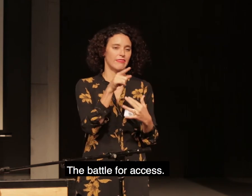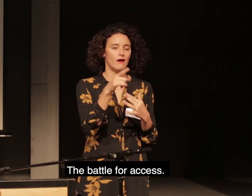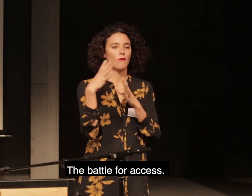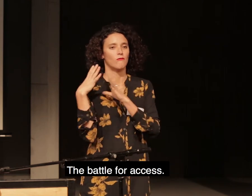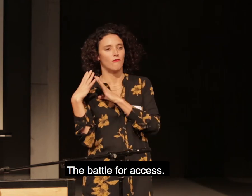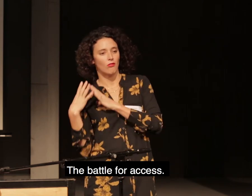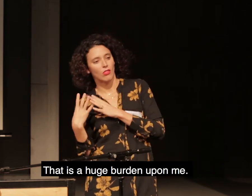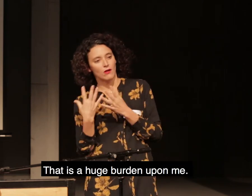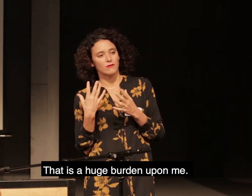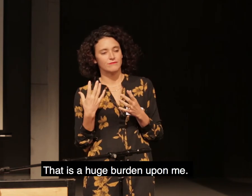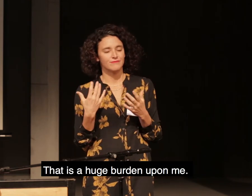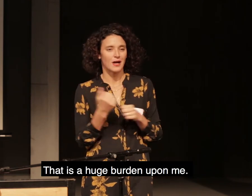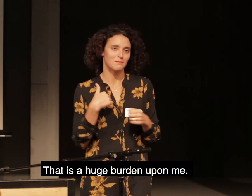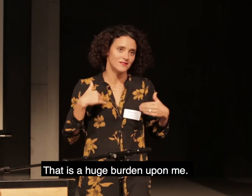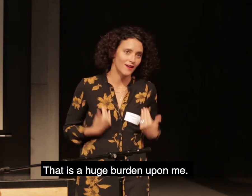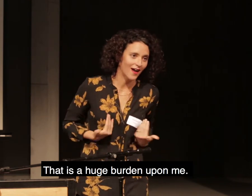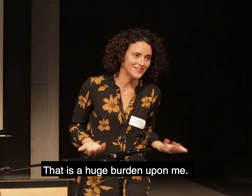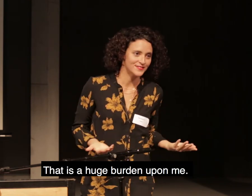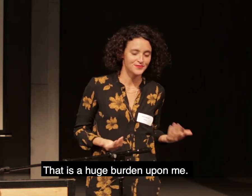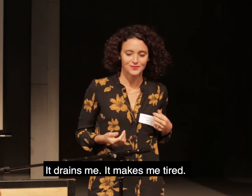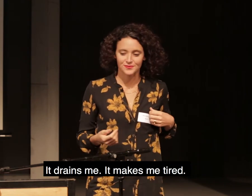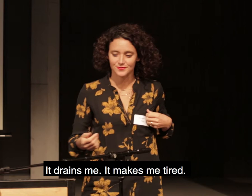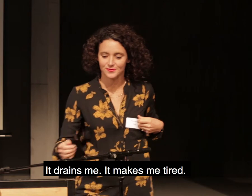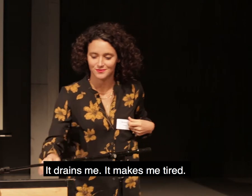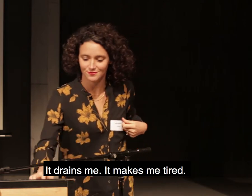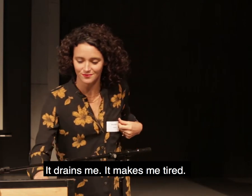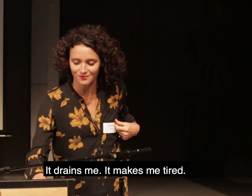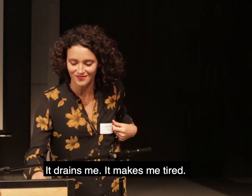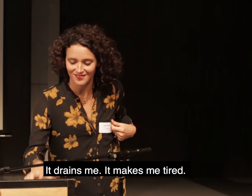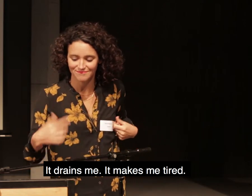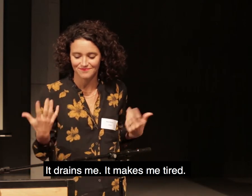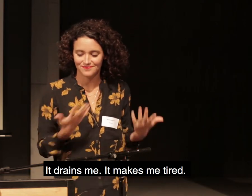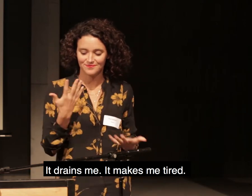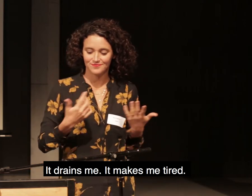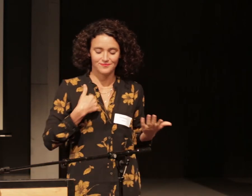The battle for access. That is a huge burden upon me. It drains me. It makes me tired.